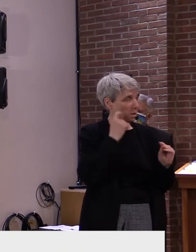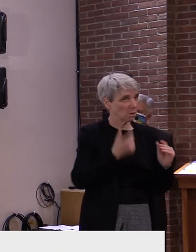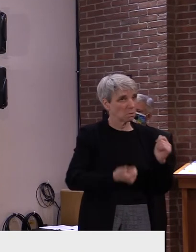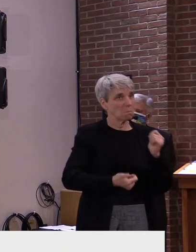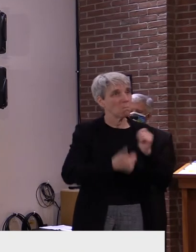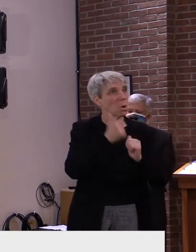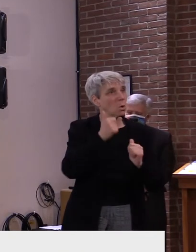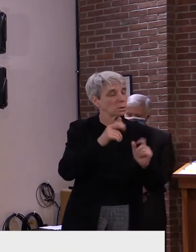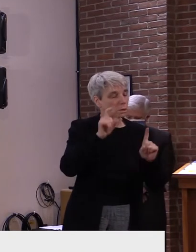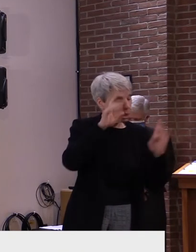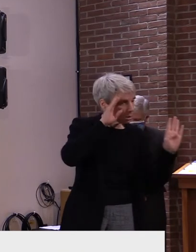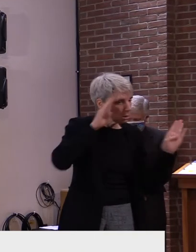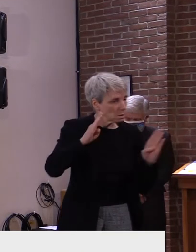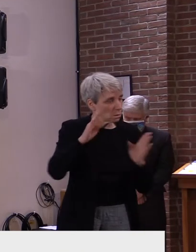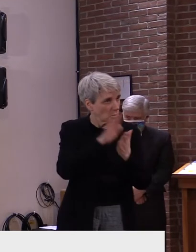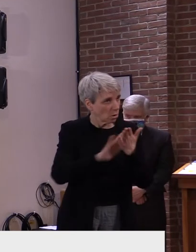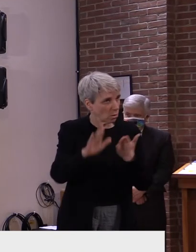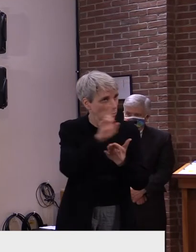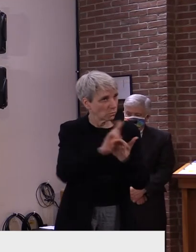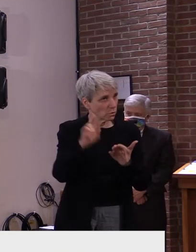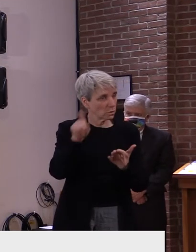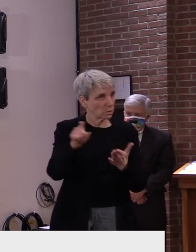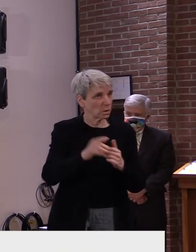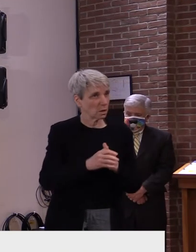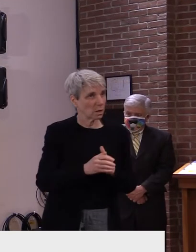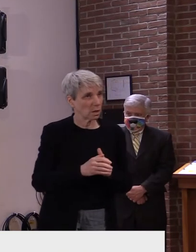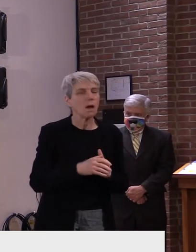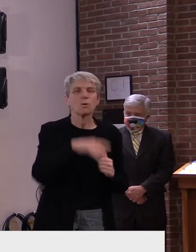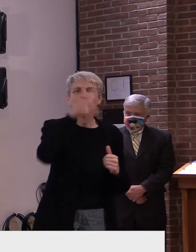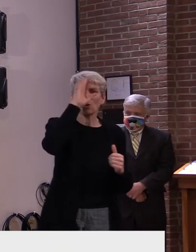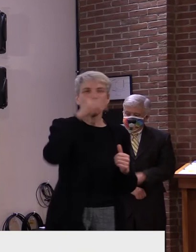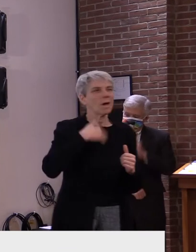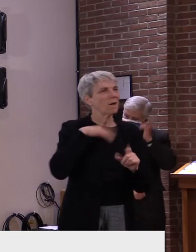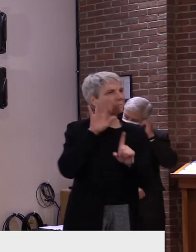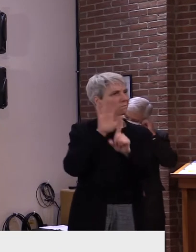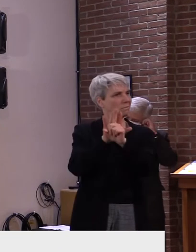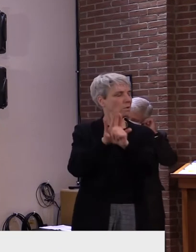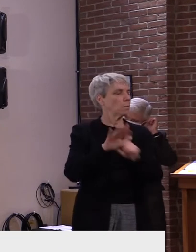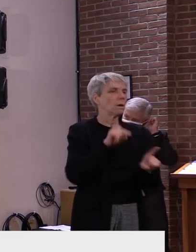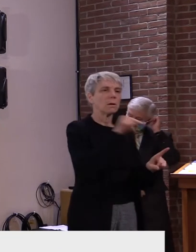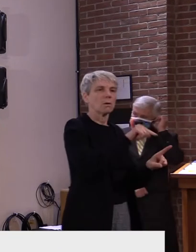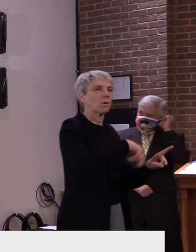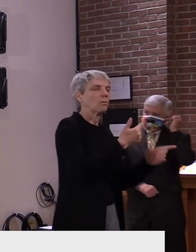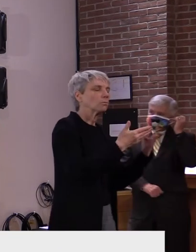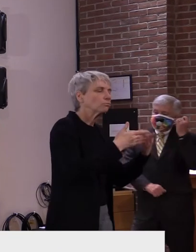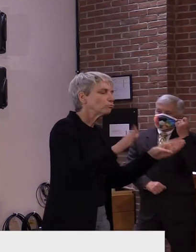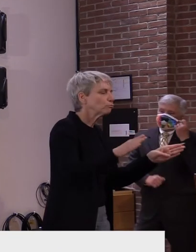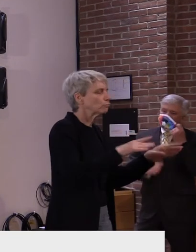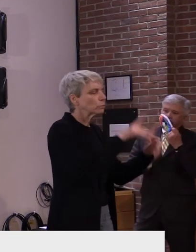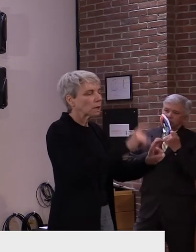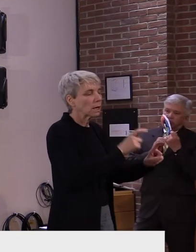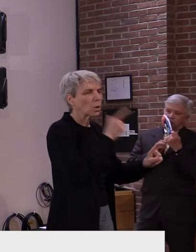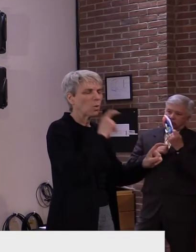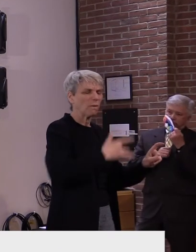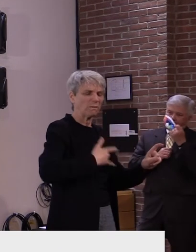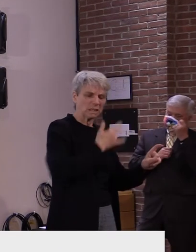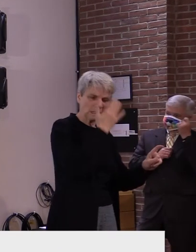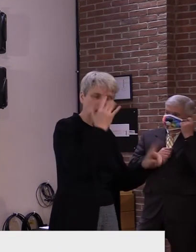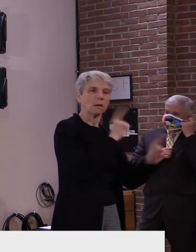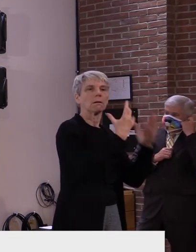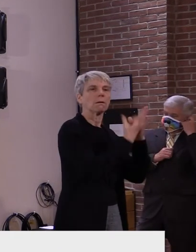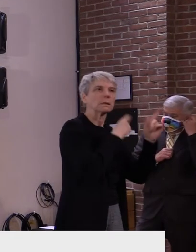just getting um you know the pop-up tests or symptomatic tests or is that increased just because